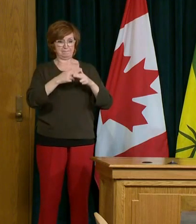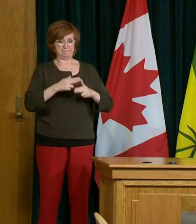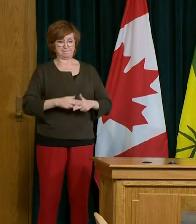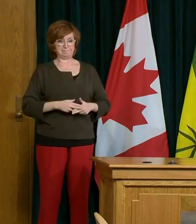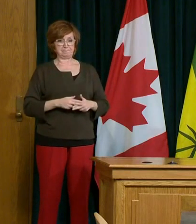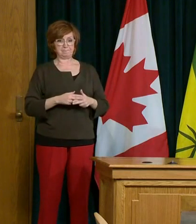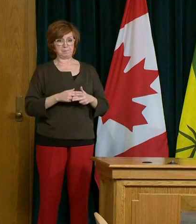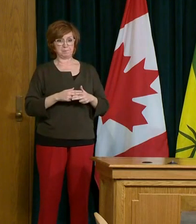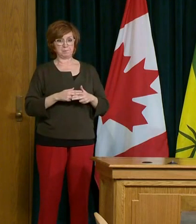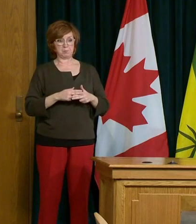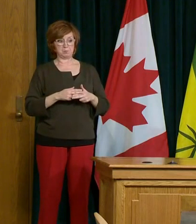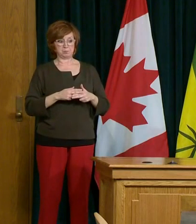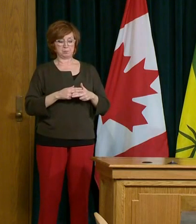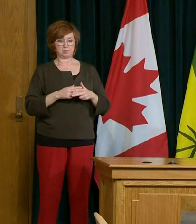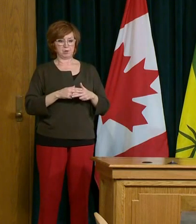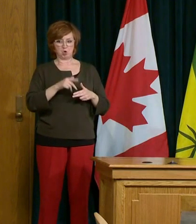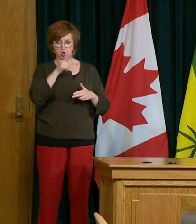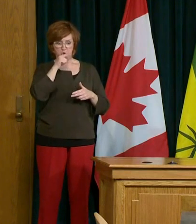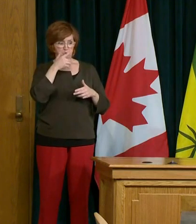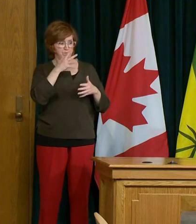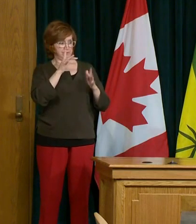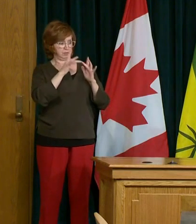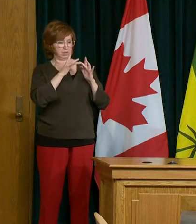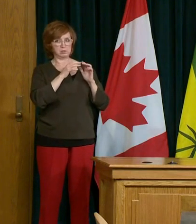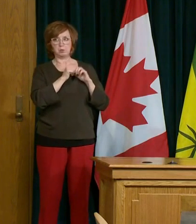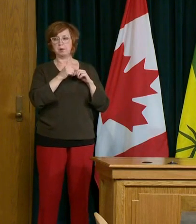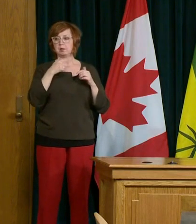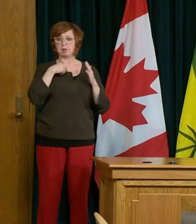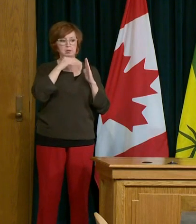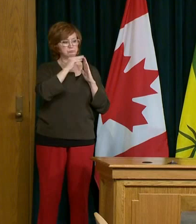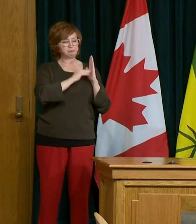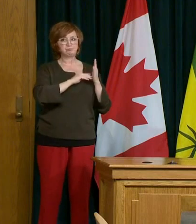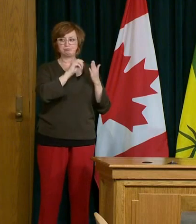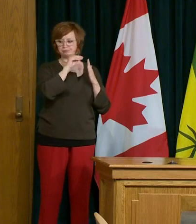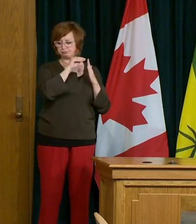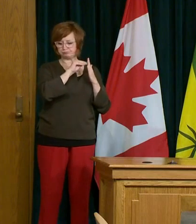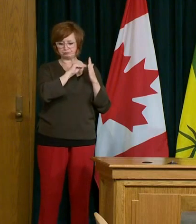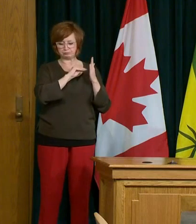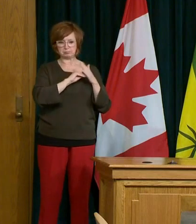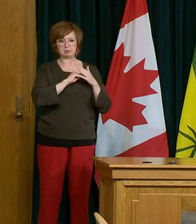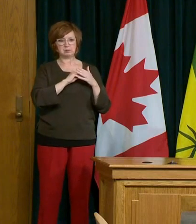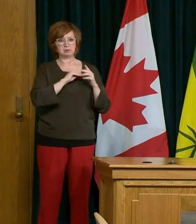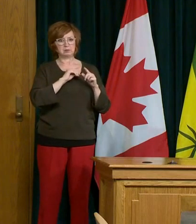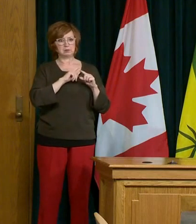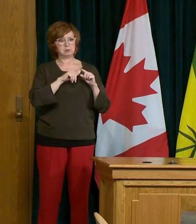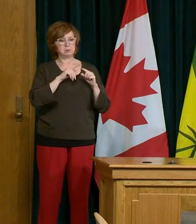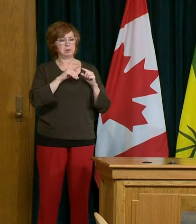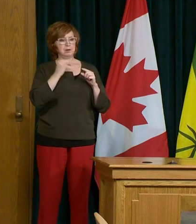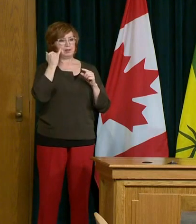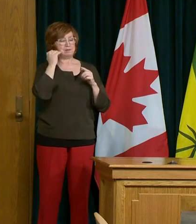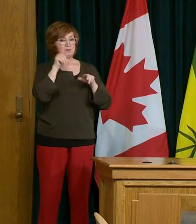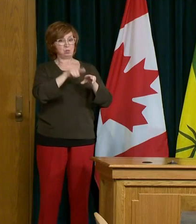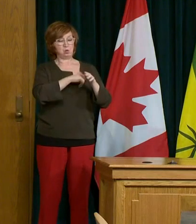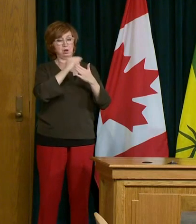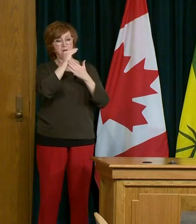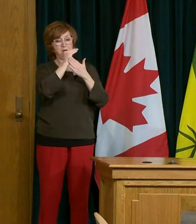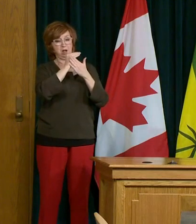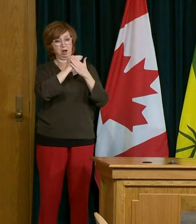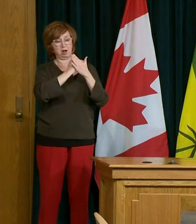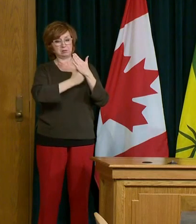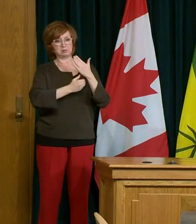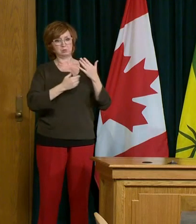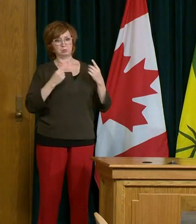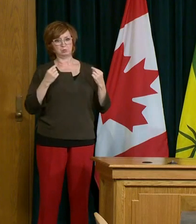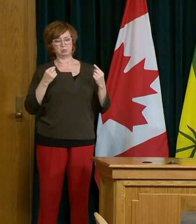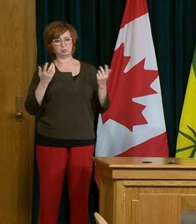hand. But if the contacts are larger, they may not reside in the same public health unit, so then that information has to go to